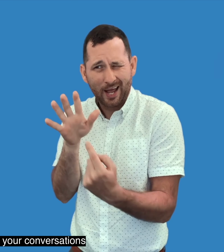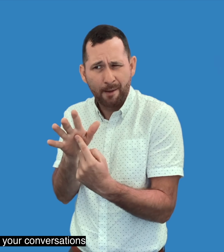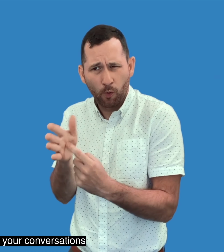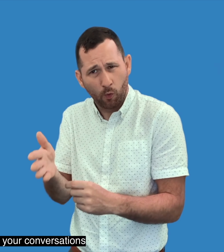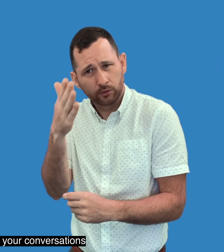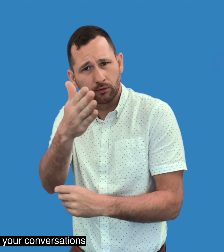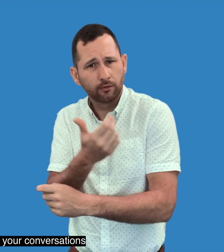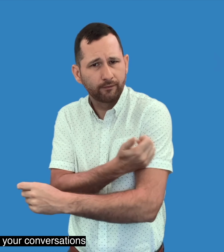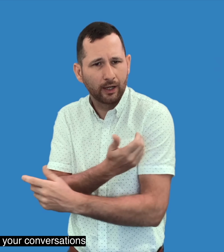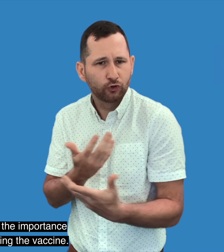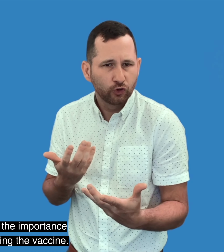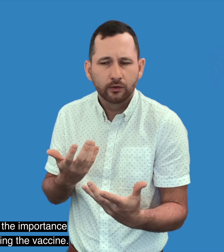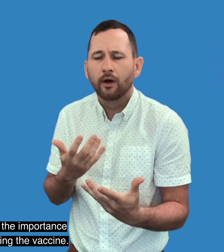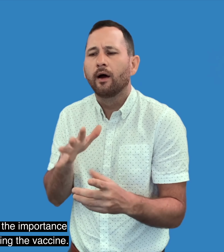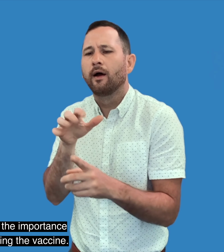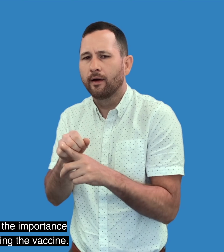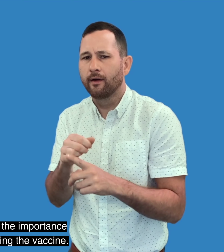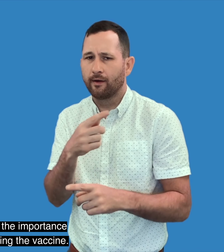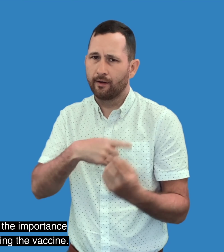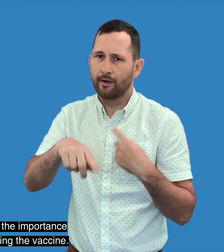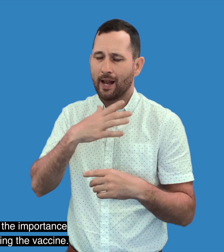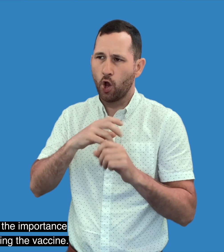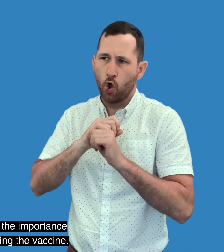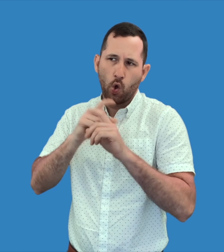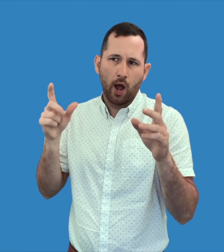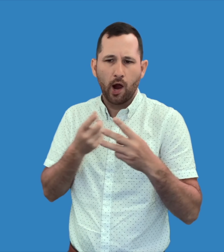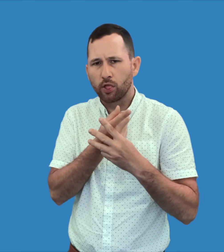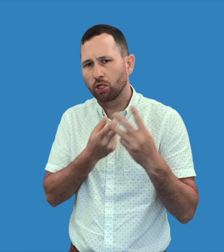your conversations about the importance of getting the vaccine.